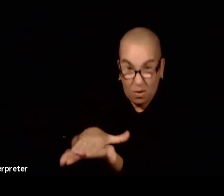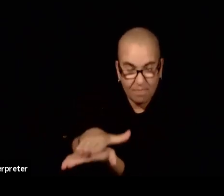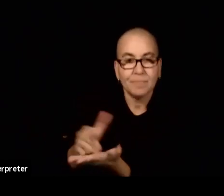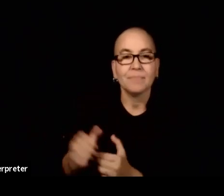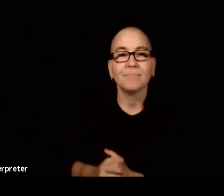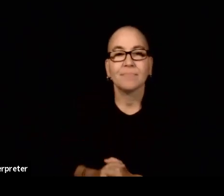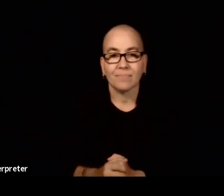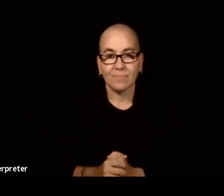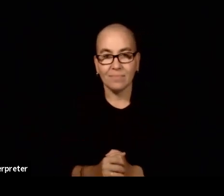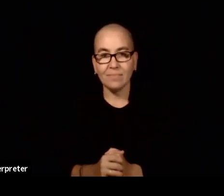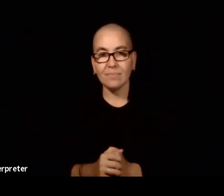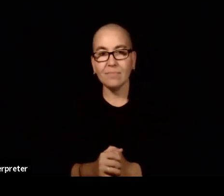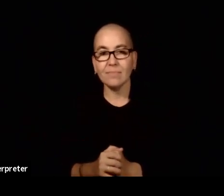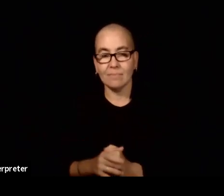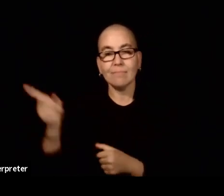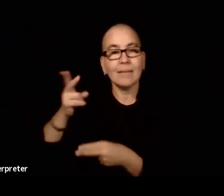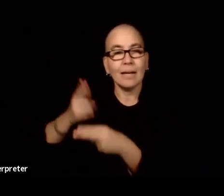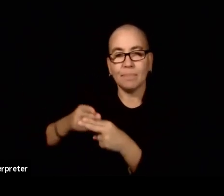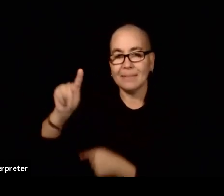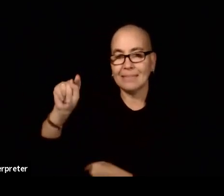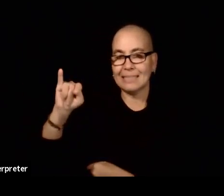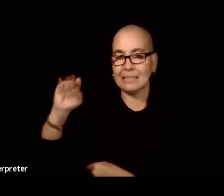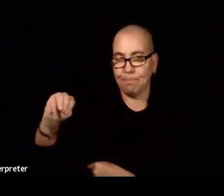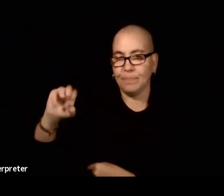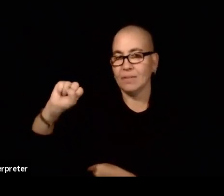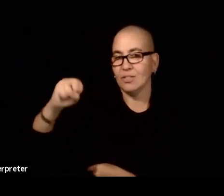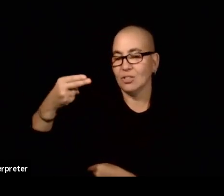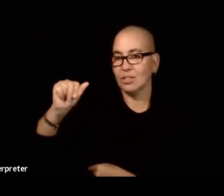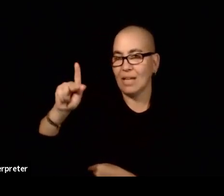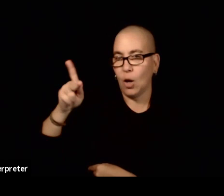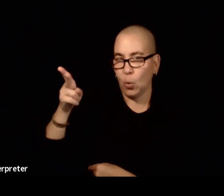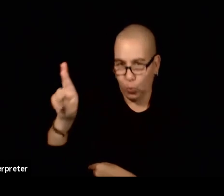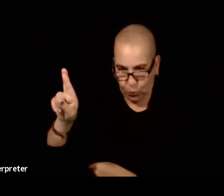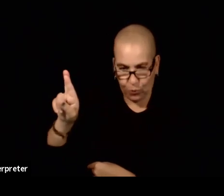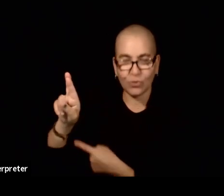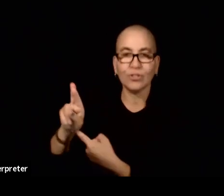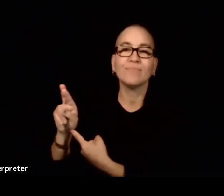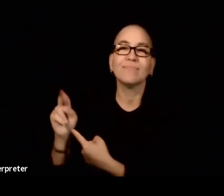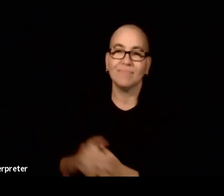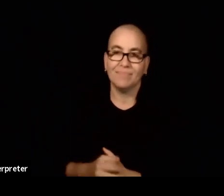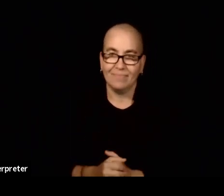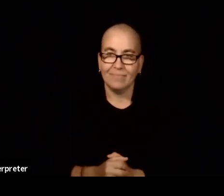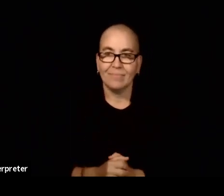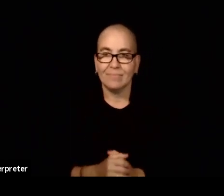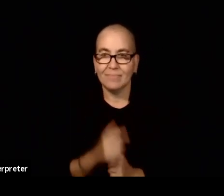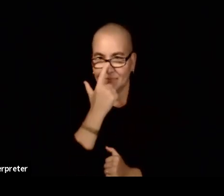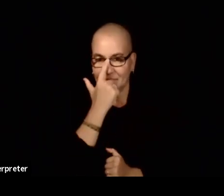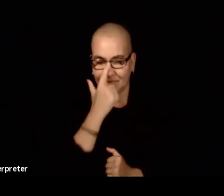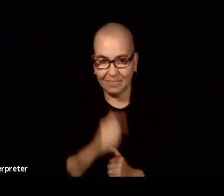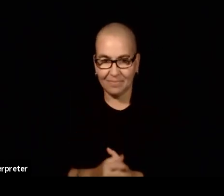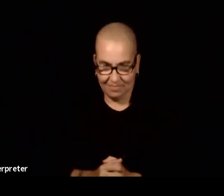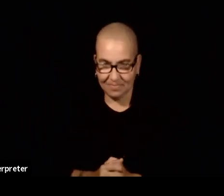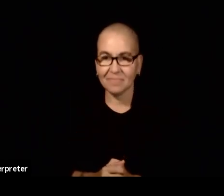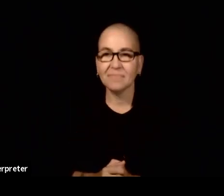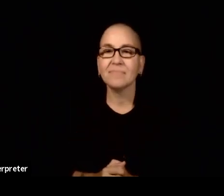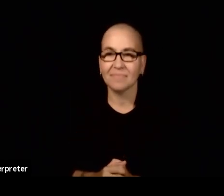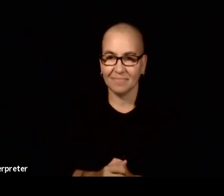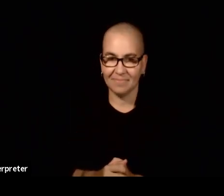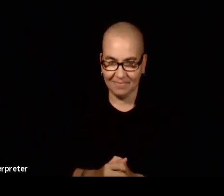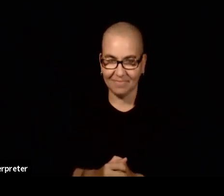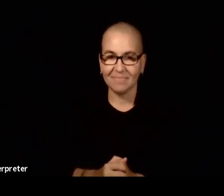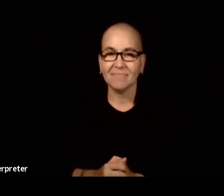thank you. And I'd like to just echo and reinforce what Dr. Maurice has said about the